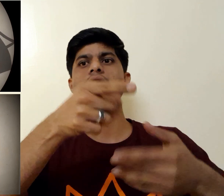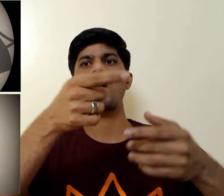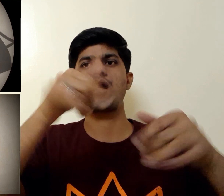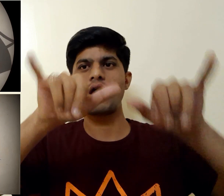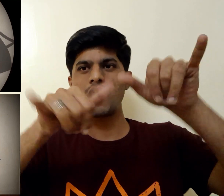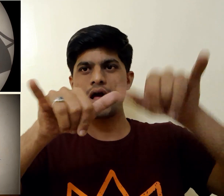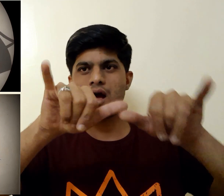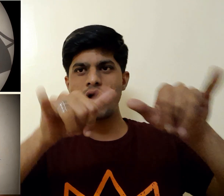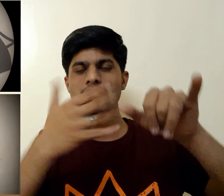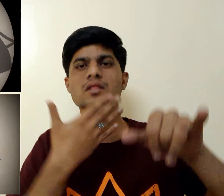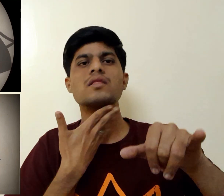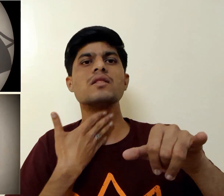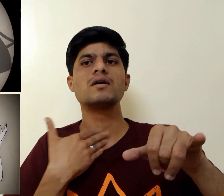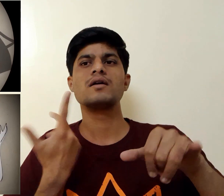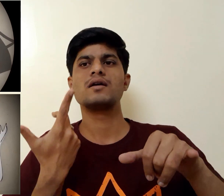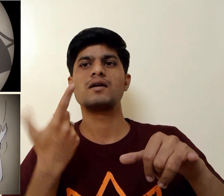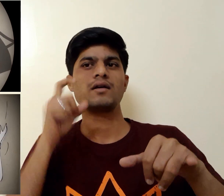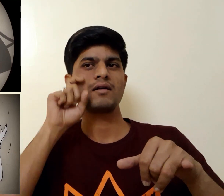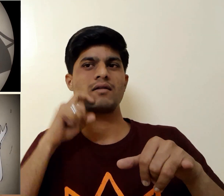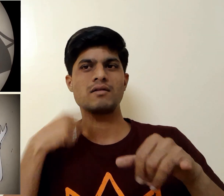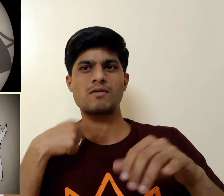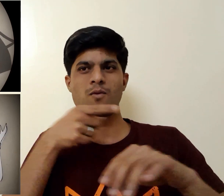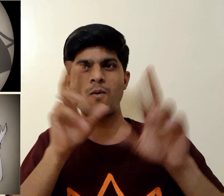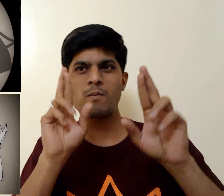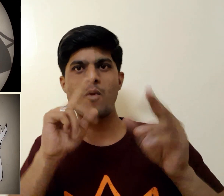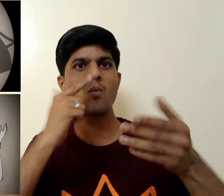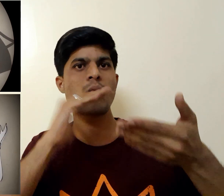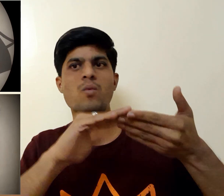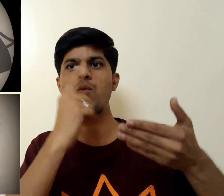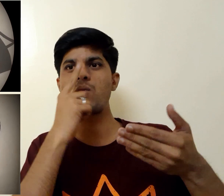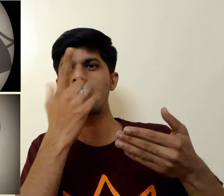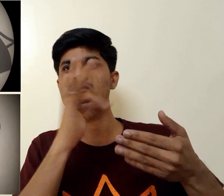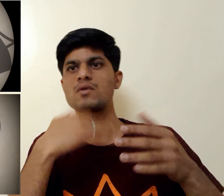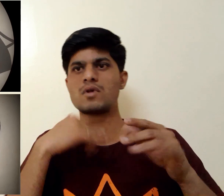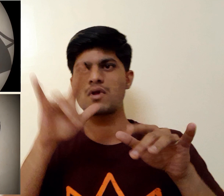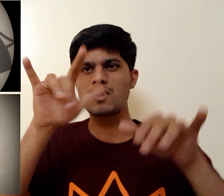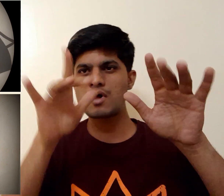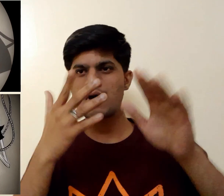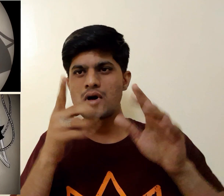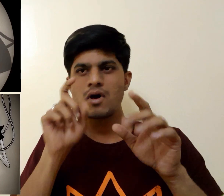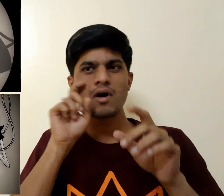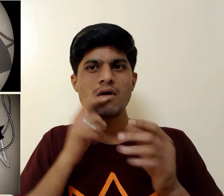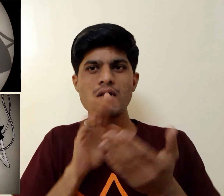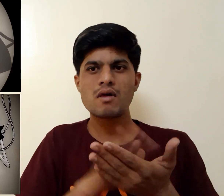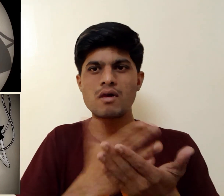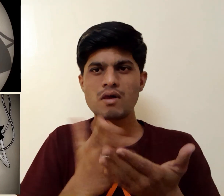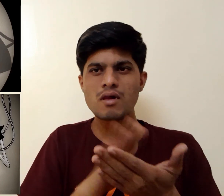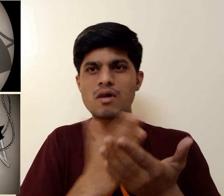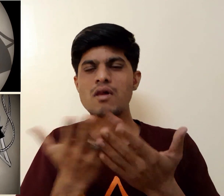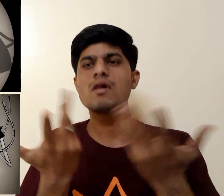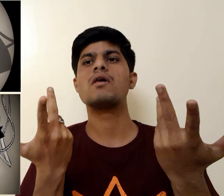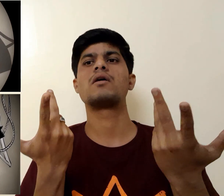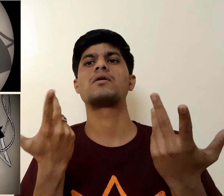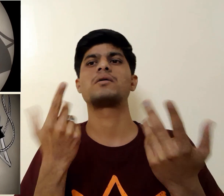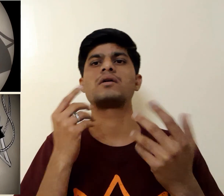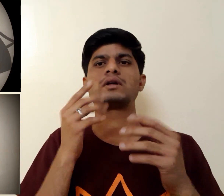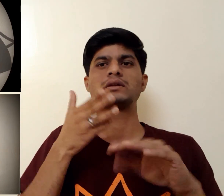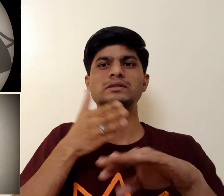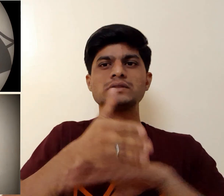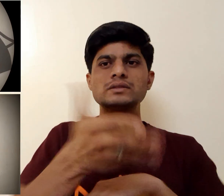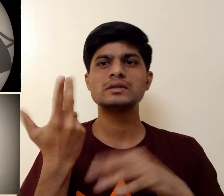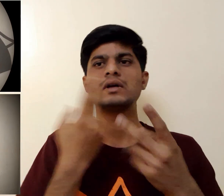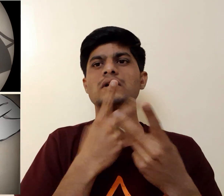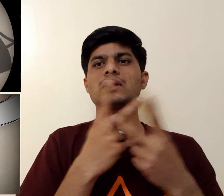individual factors like genes and age of first use, and then environmental factors like drug availability. But